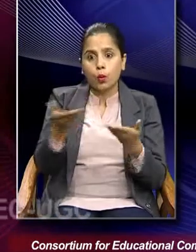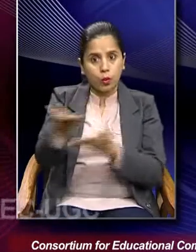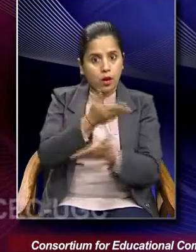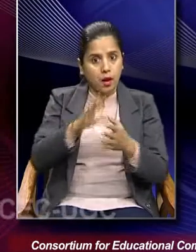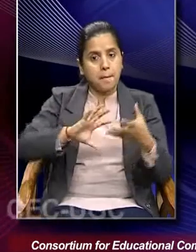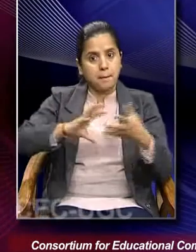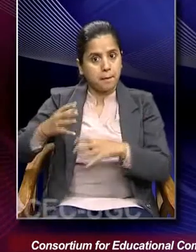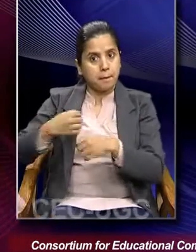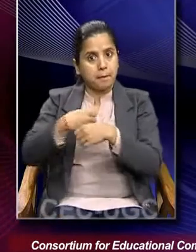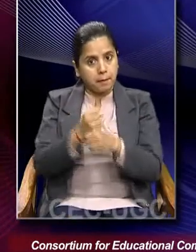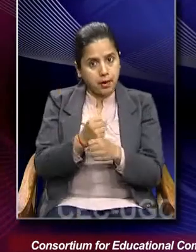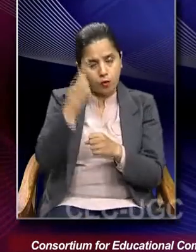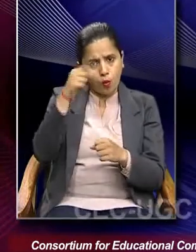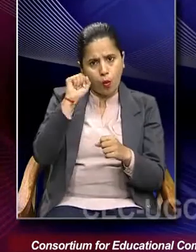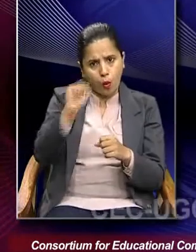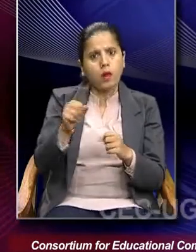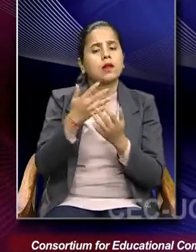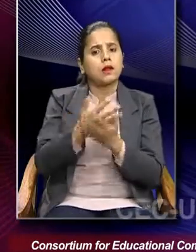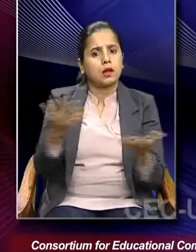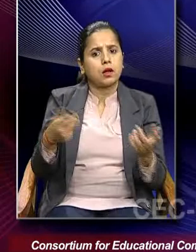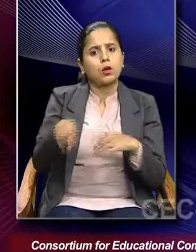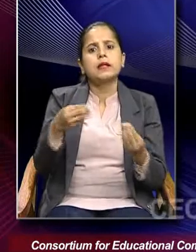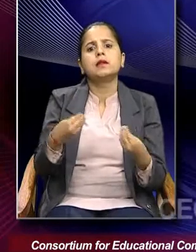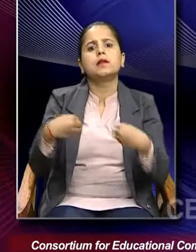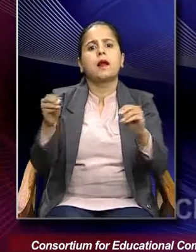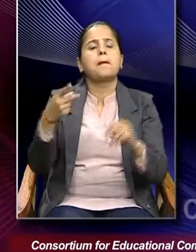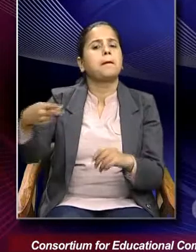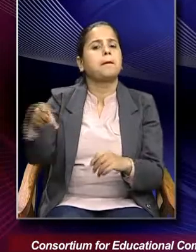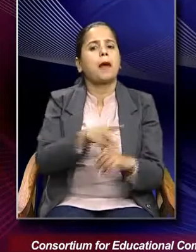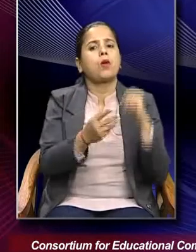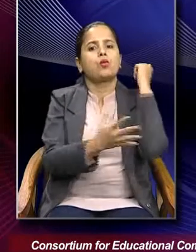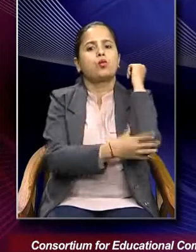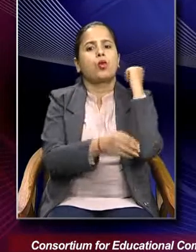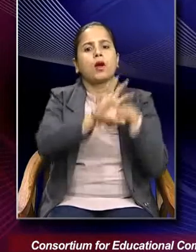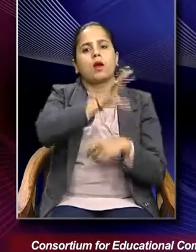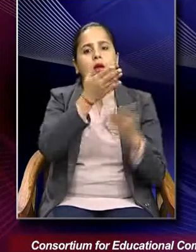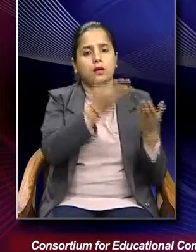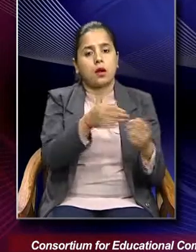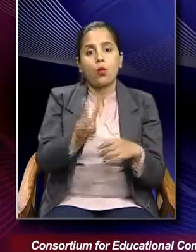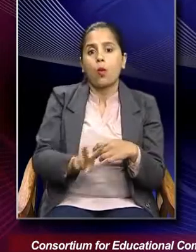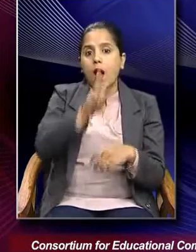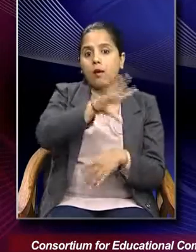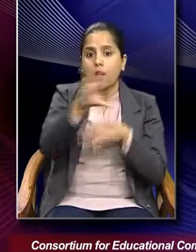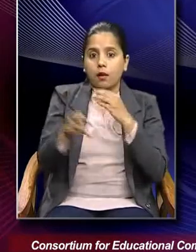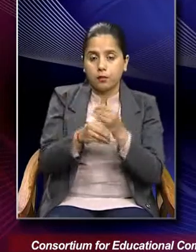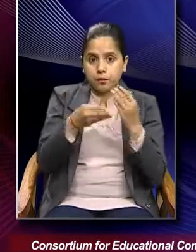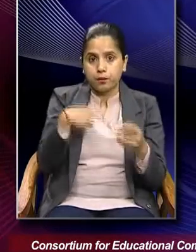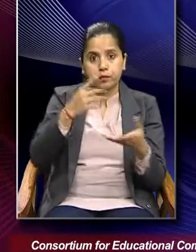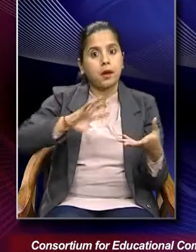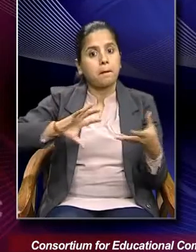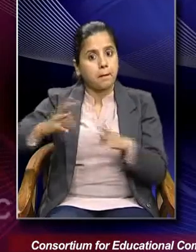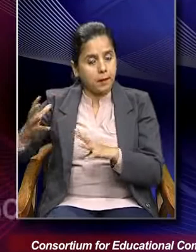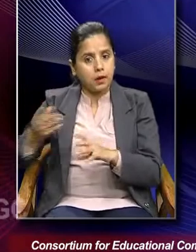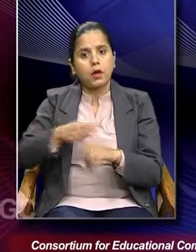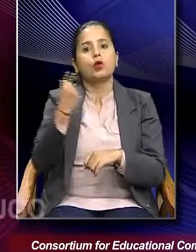products out of those commodities and sold them back to the poorer countries. The value added by manufacturing is